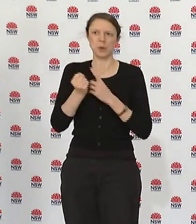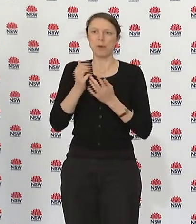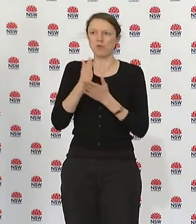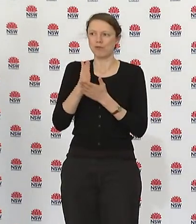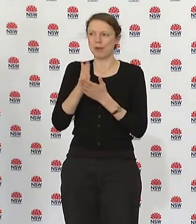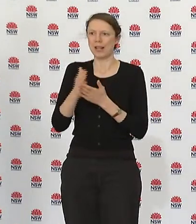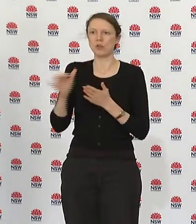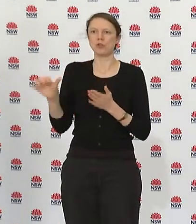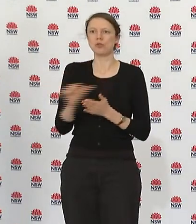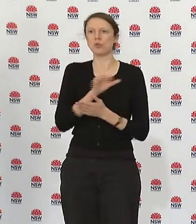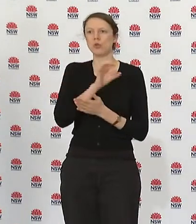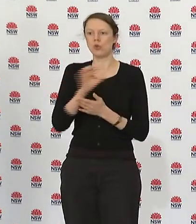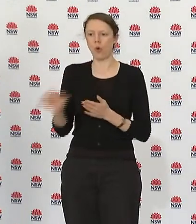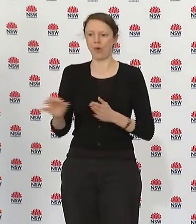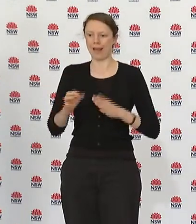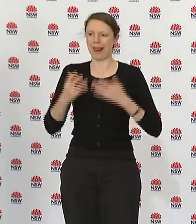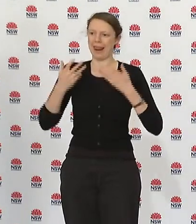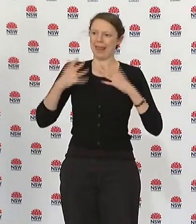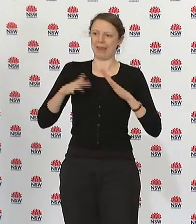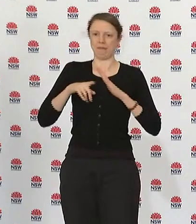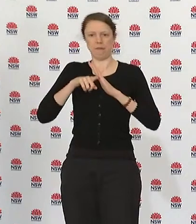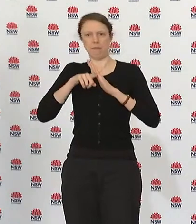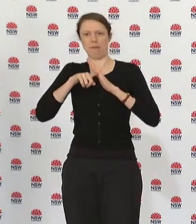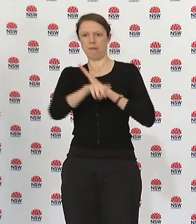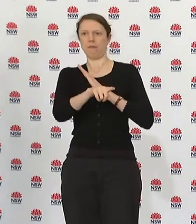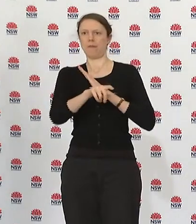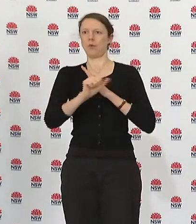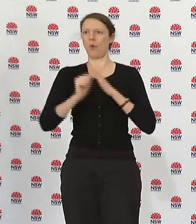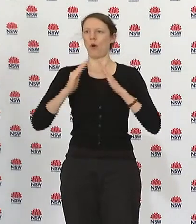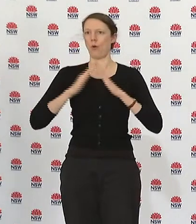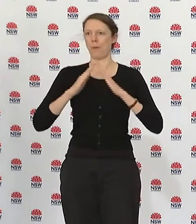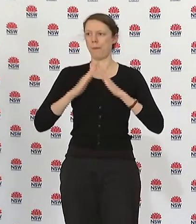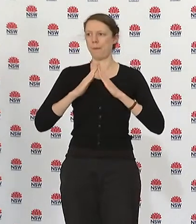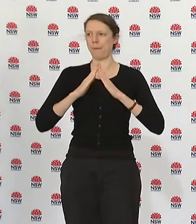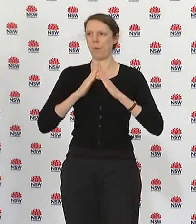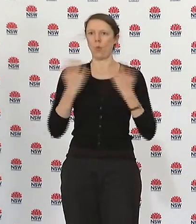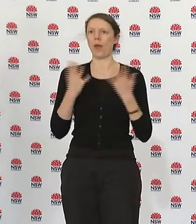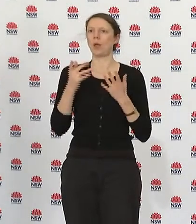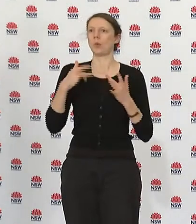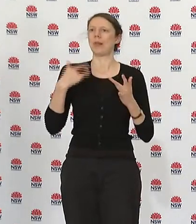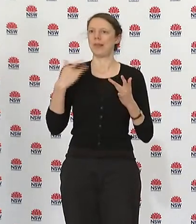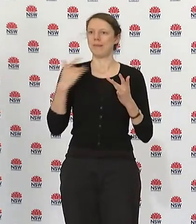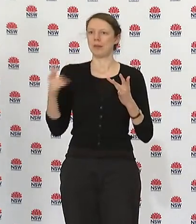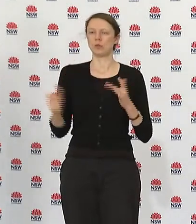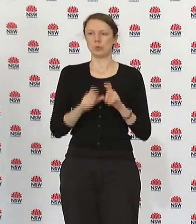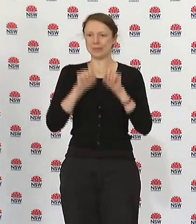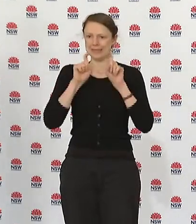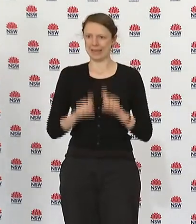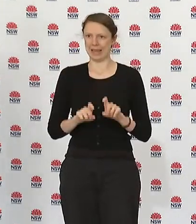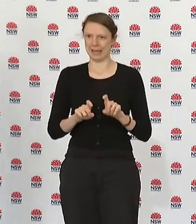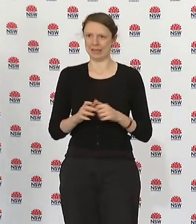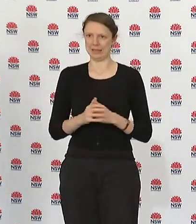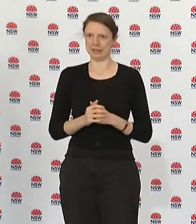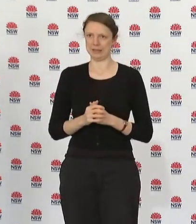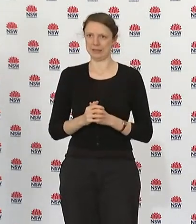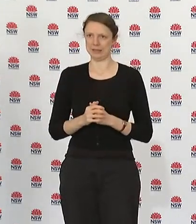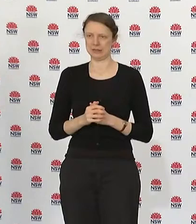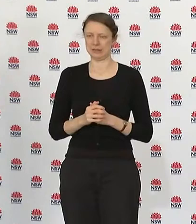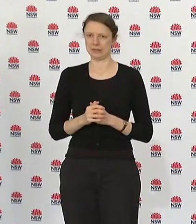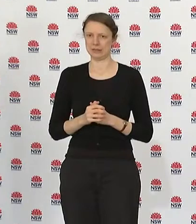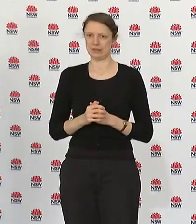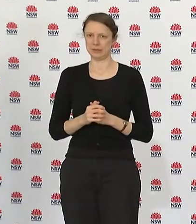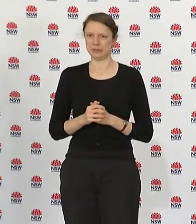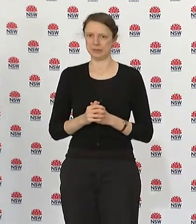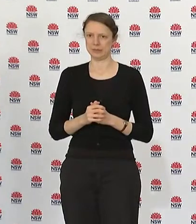supposed to leave the house you live in. You're not supposed to leave home where you live unless you absolutely have to. And I think people are pretty clear